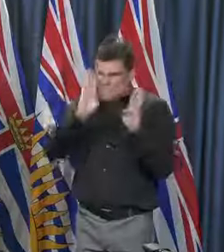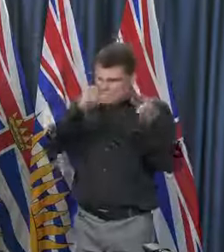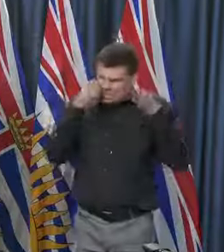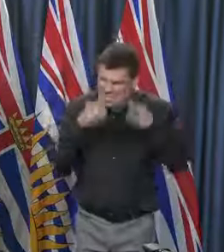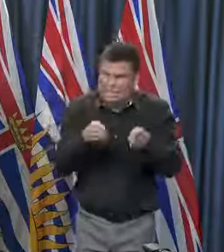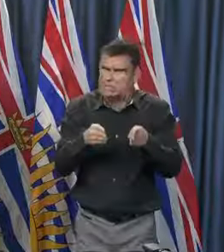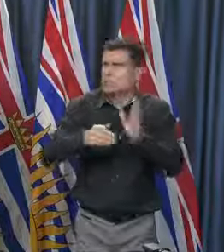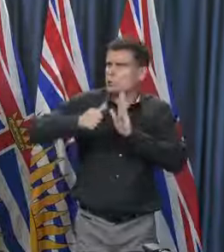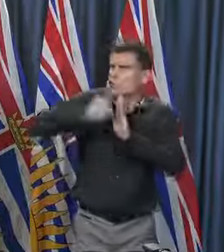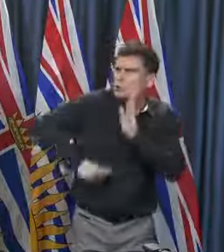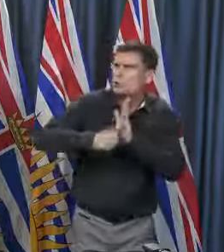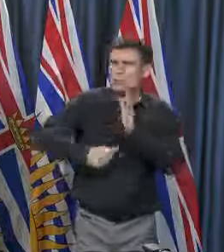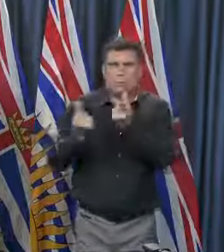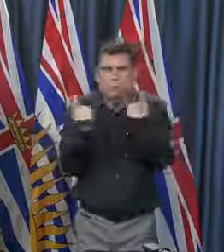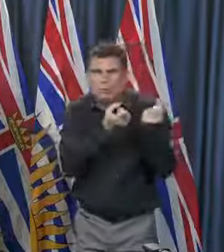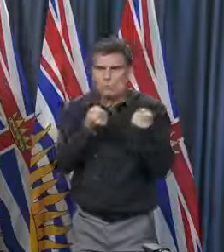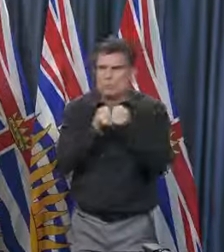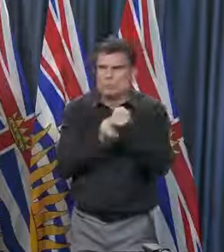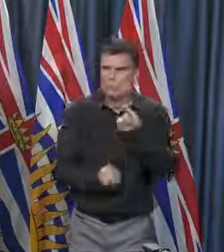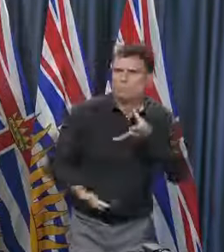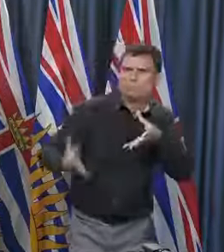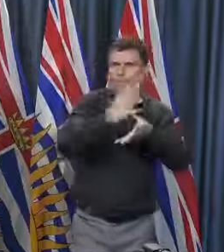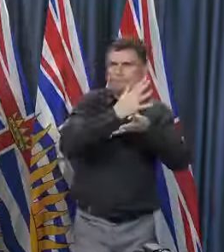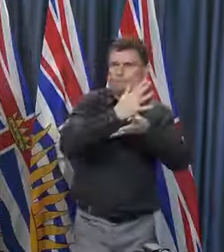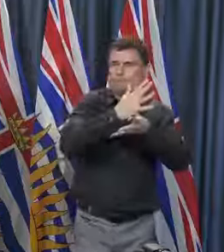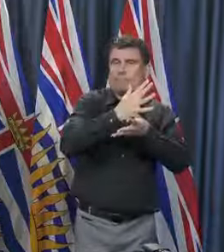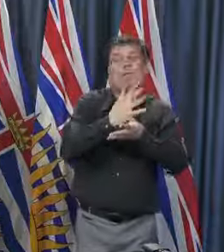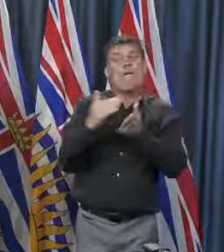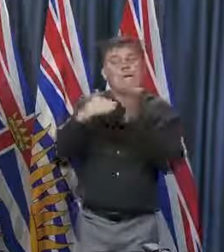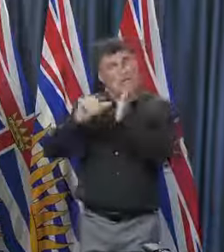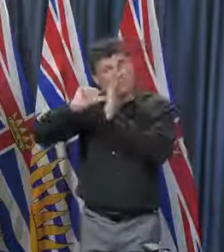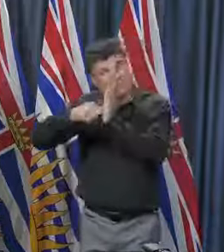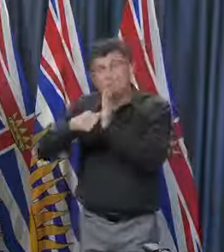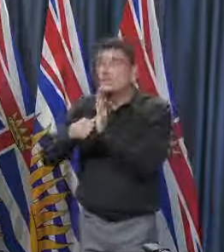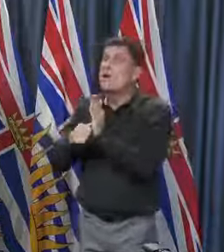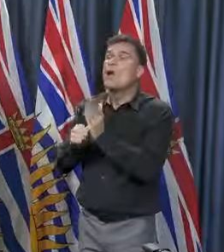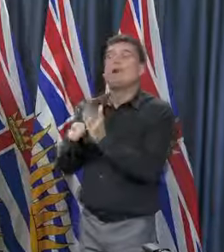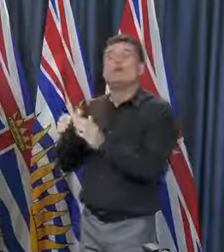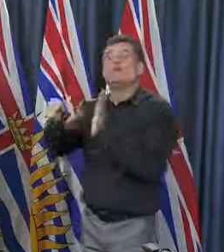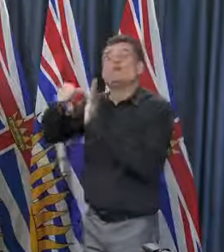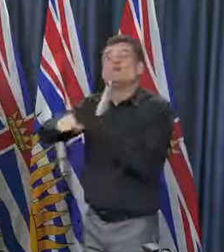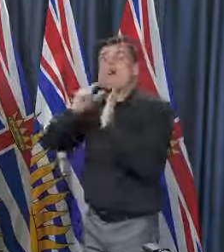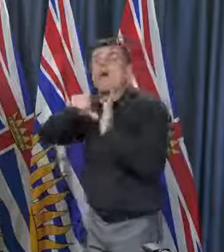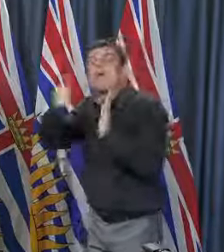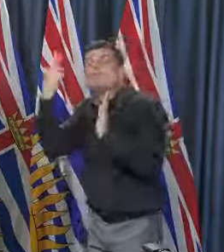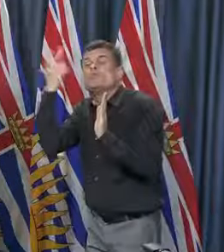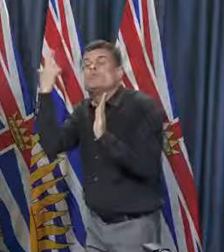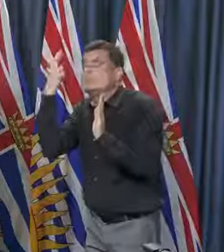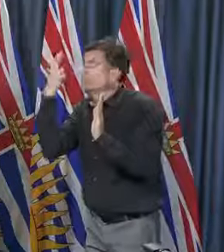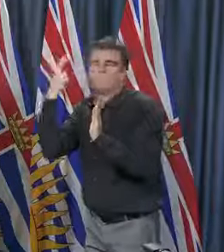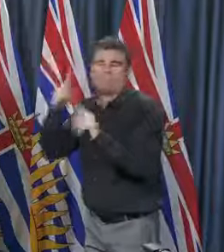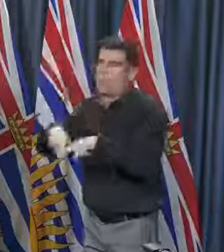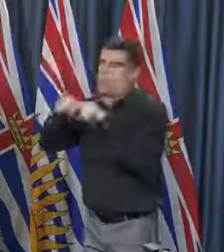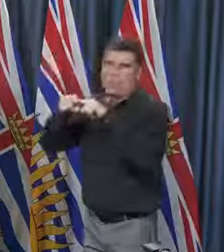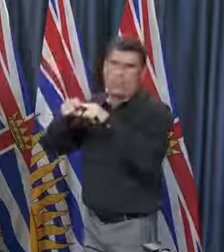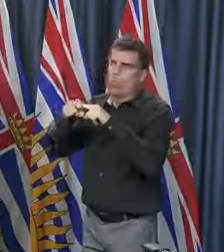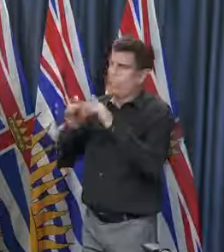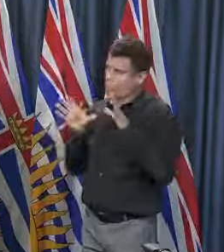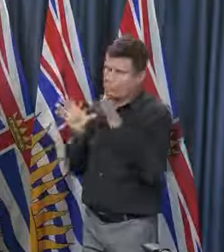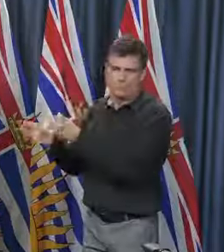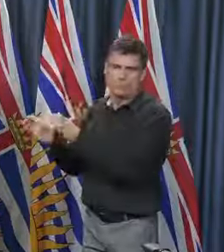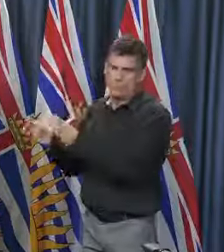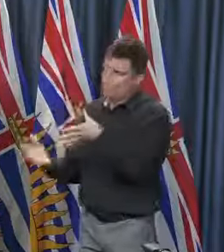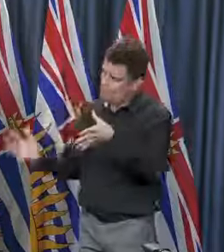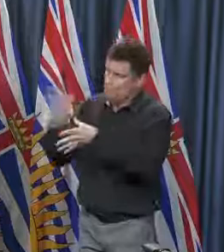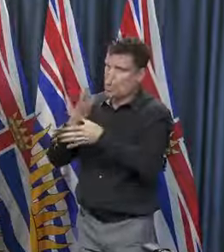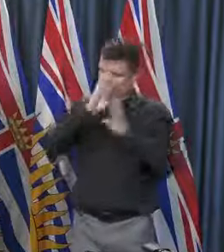involved, it is very important. We do not take it lightly, but we believe, in spite of the fact that there are only 6 people in acute care today, we have to